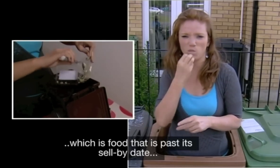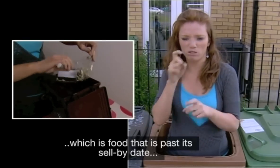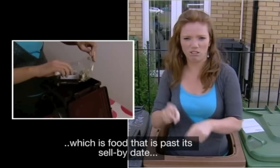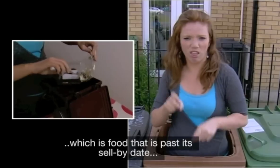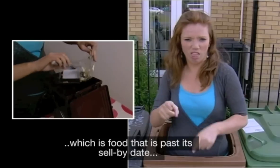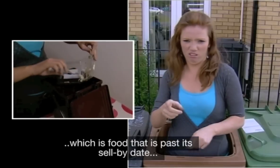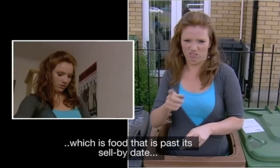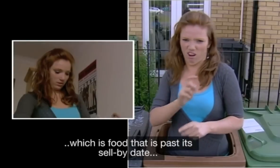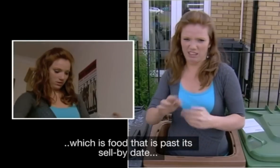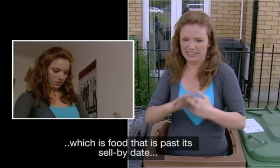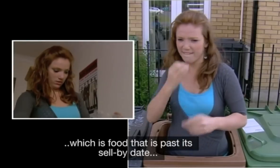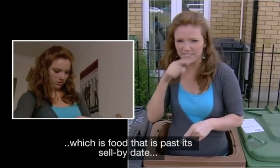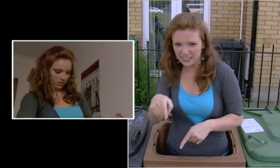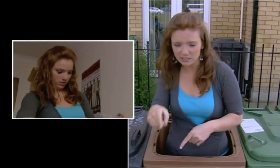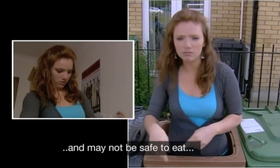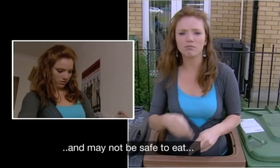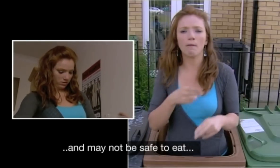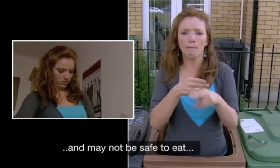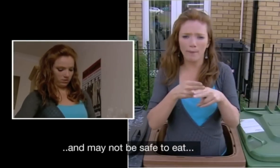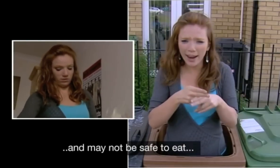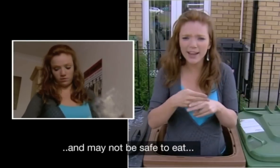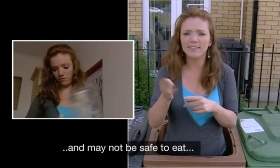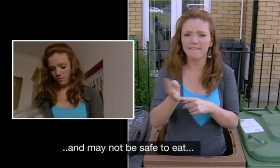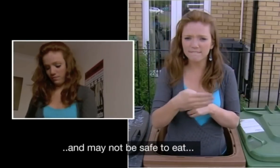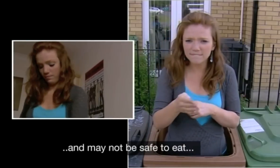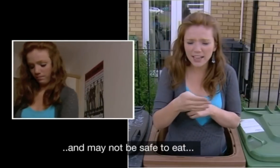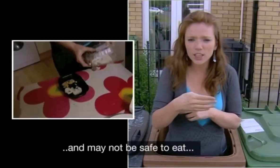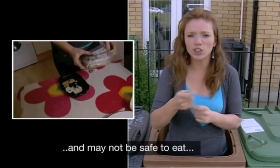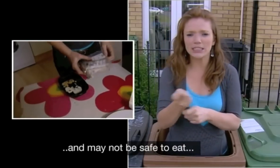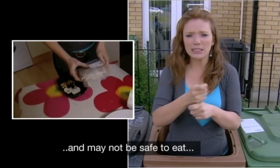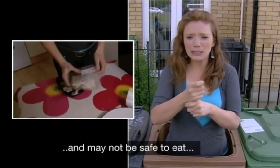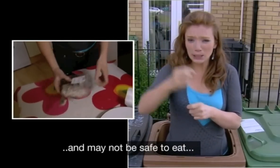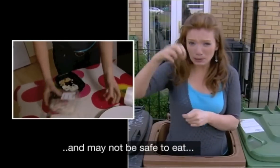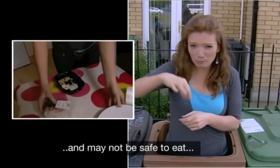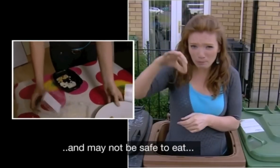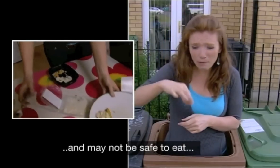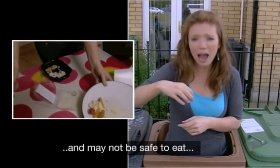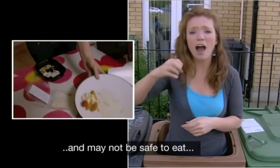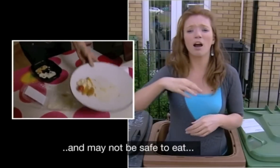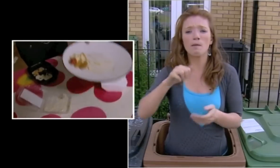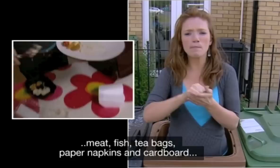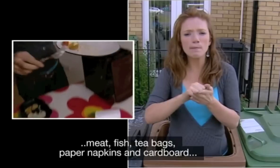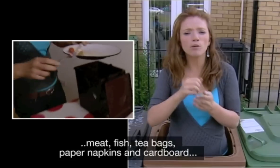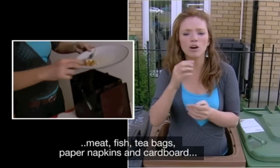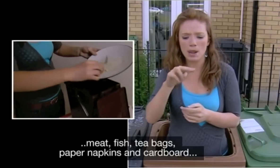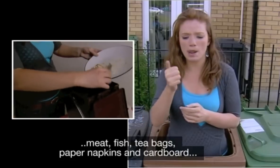past its sell-by date and may not be safe to eat, meat, fish, tea bags, paper napkins